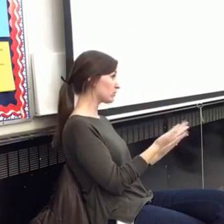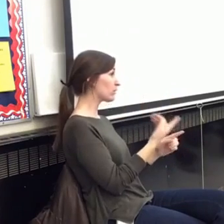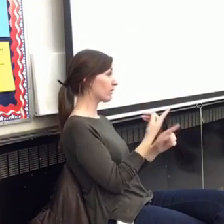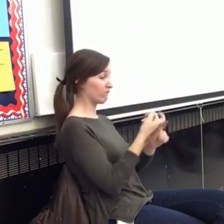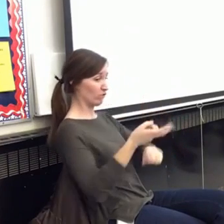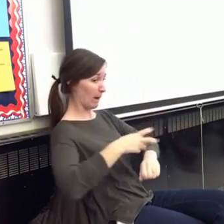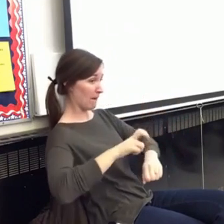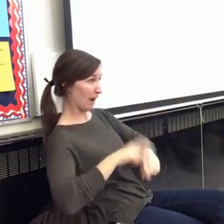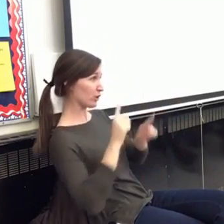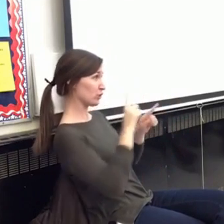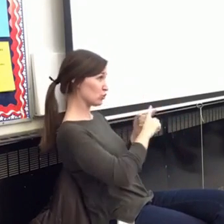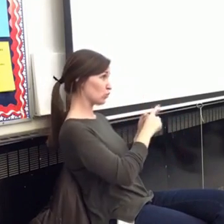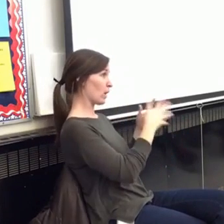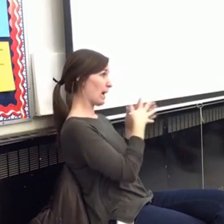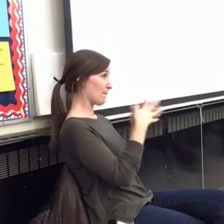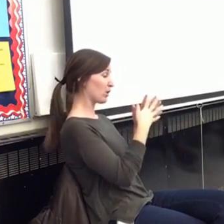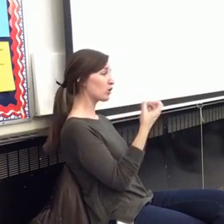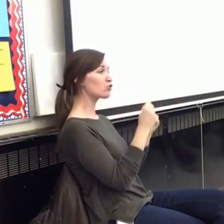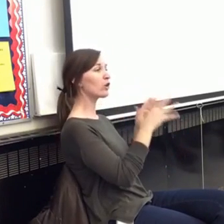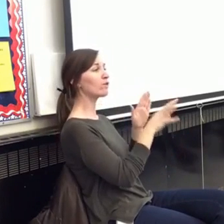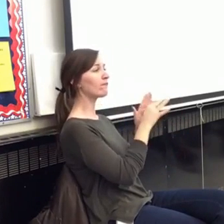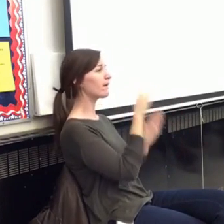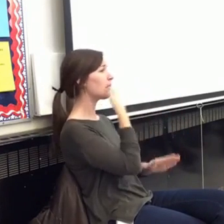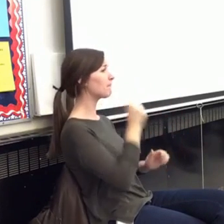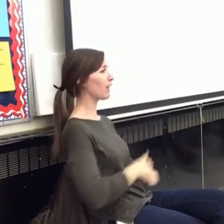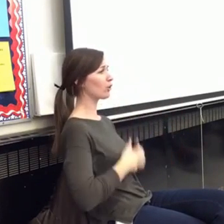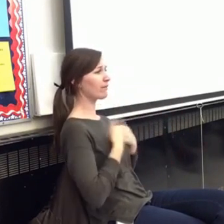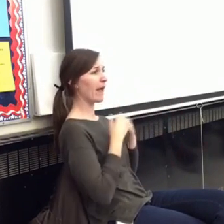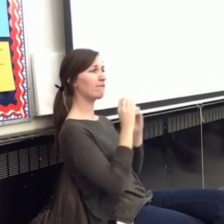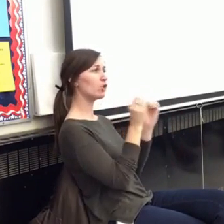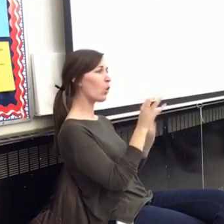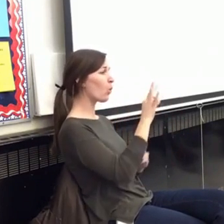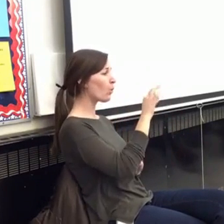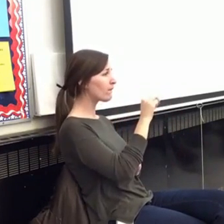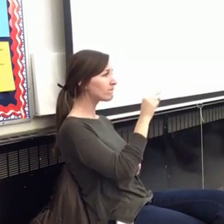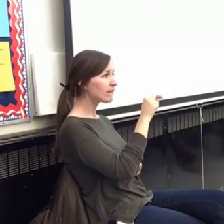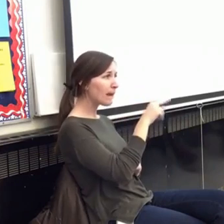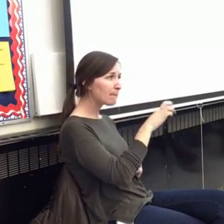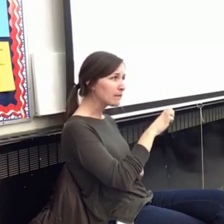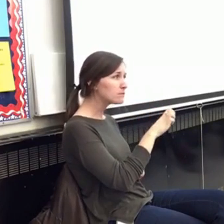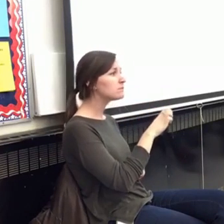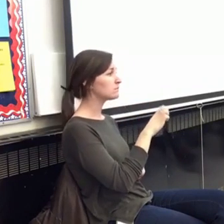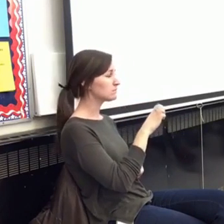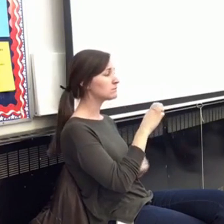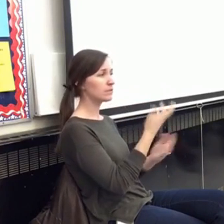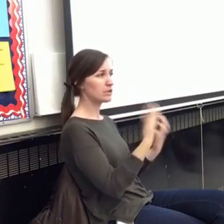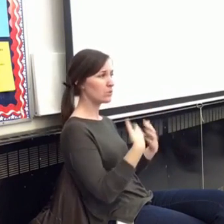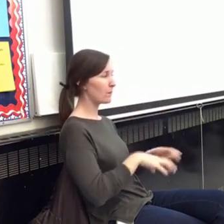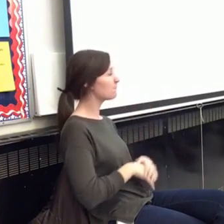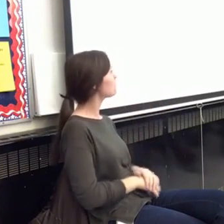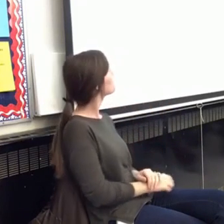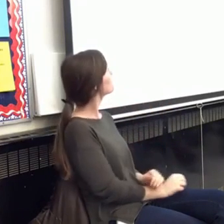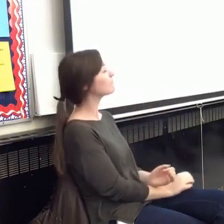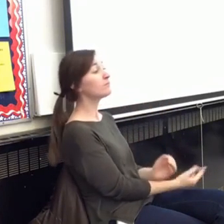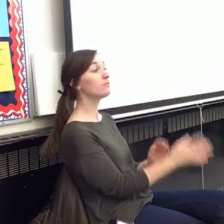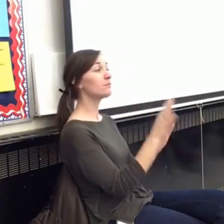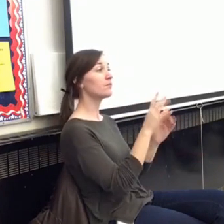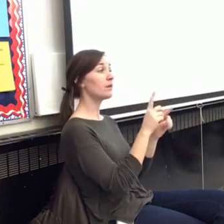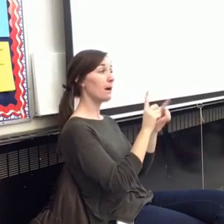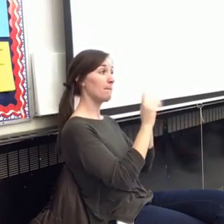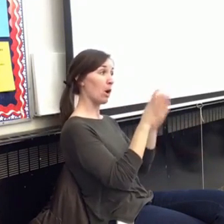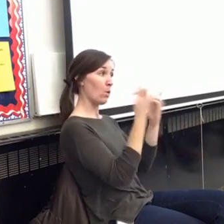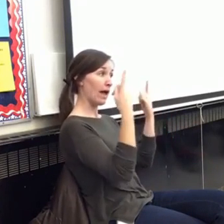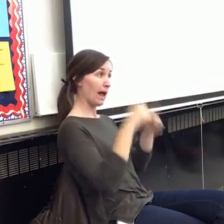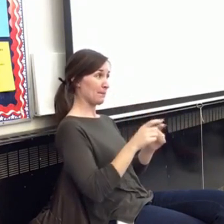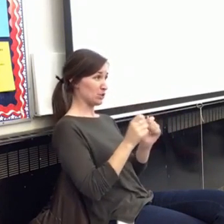better life where you actually don't have famine and things like that. Now, what's going to happen is that with